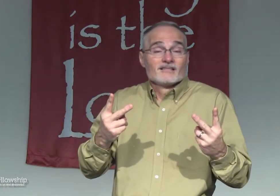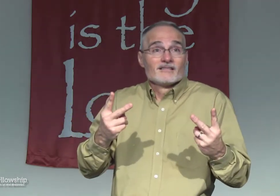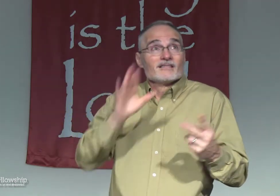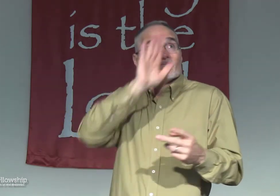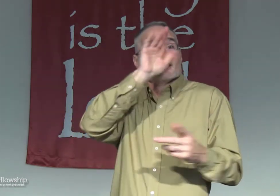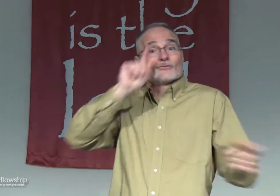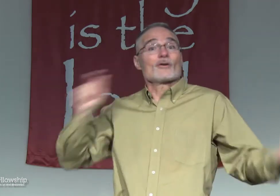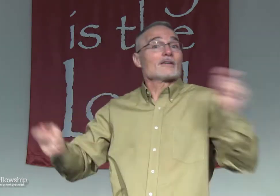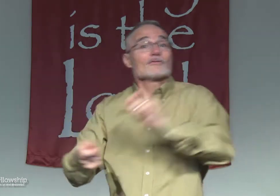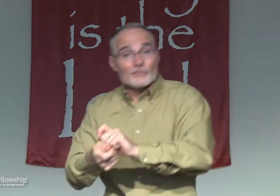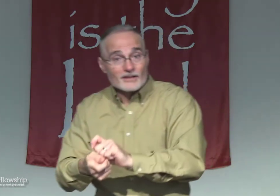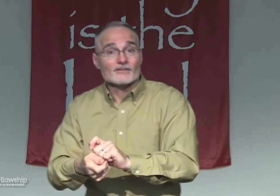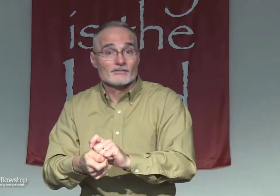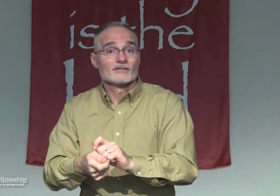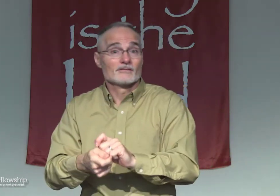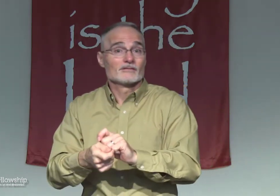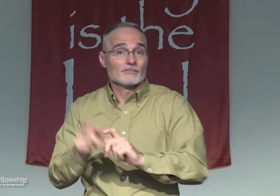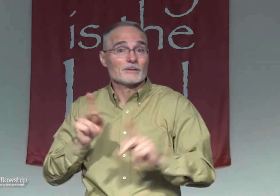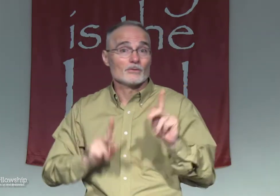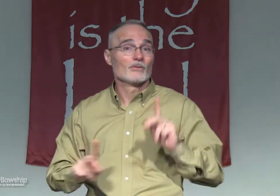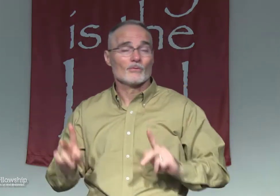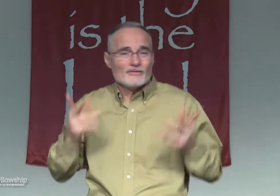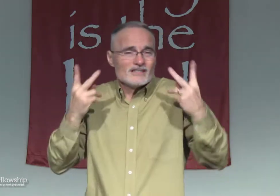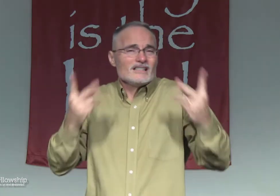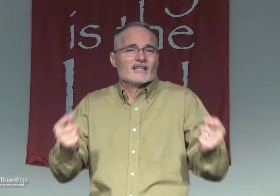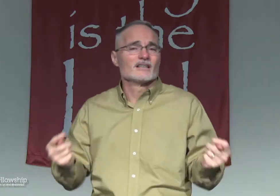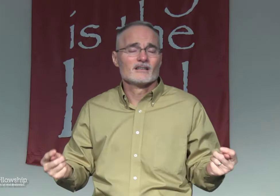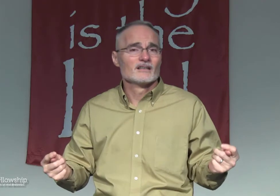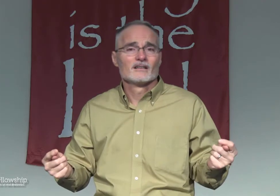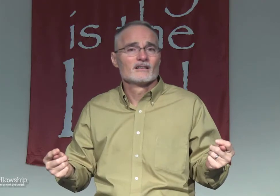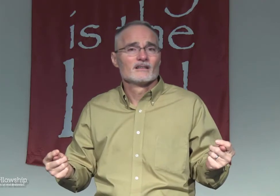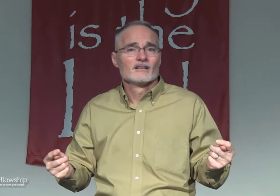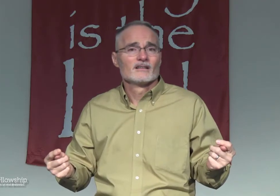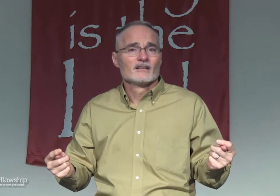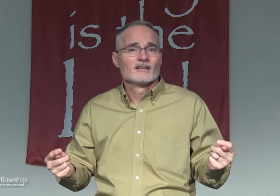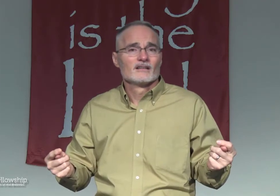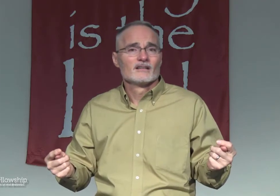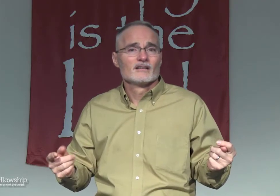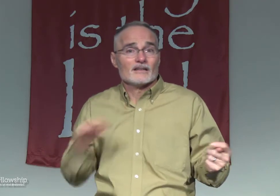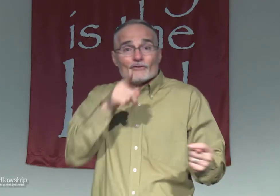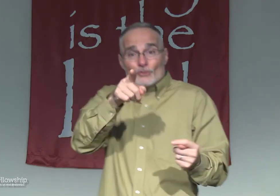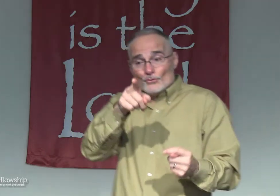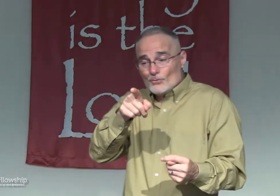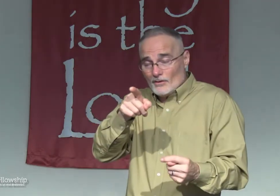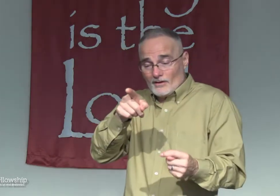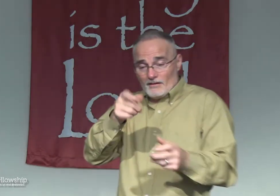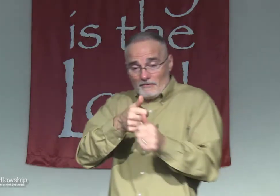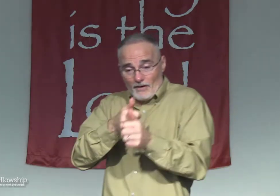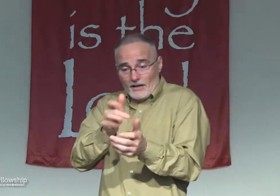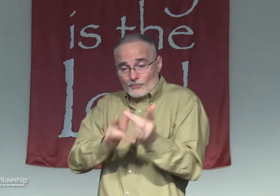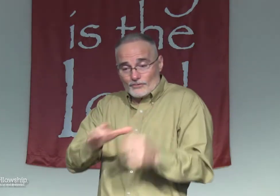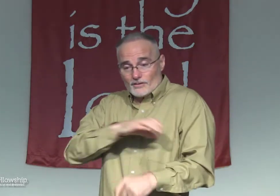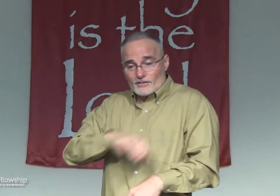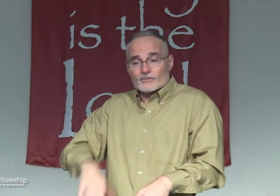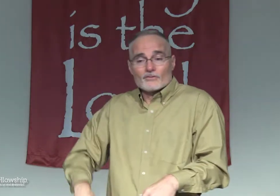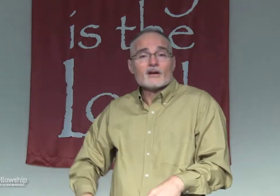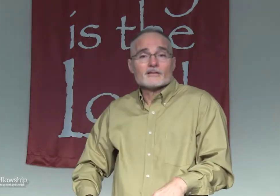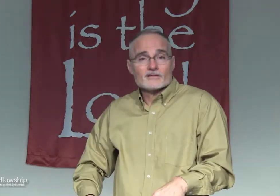And we've seen it. We have seen his transformation in people. We have seen it. If